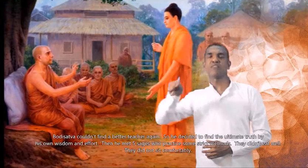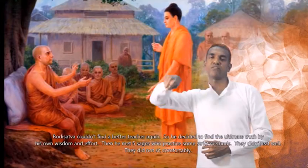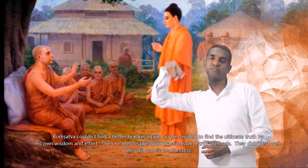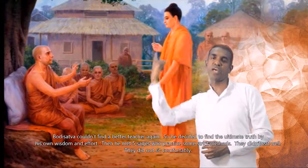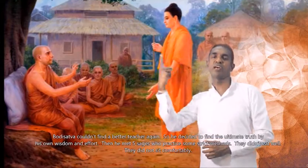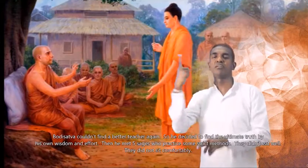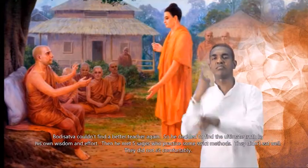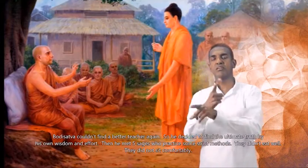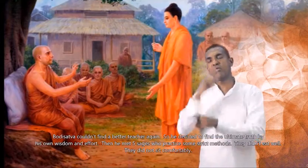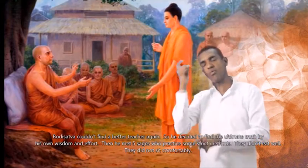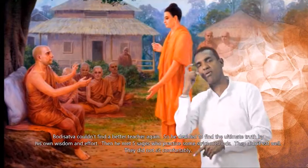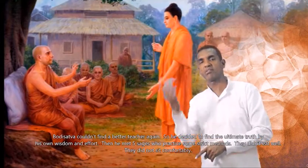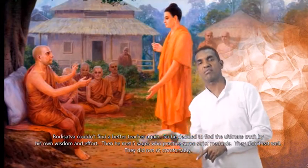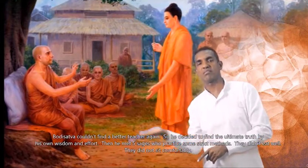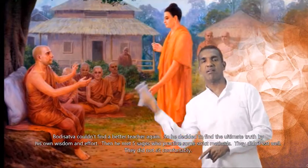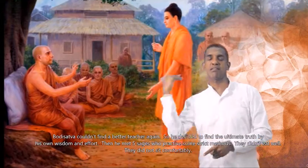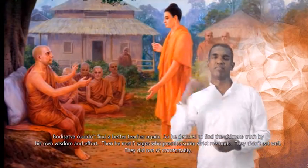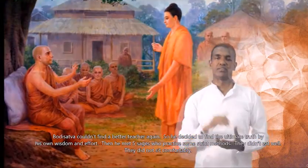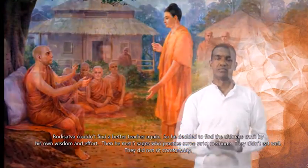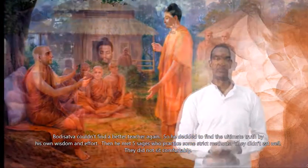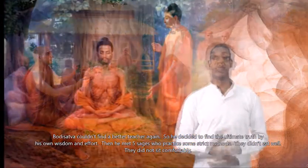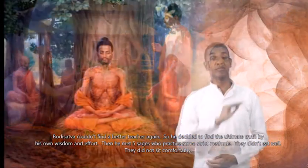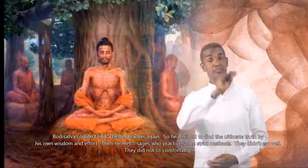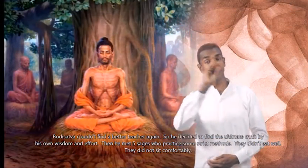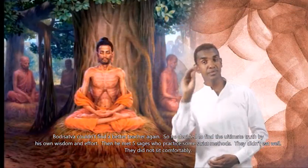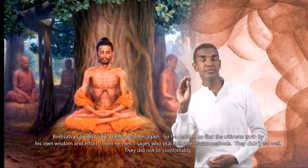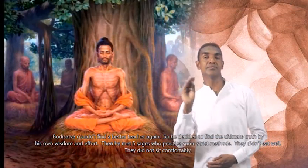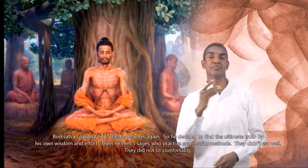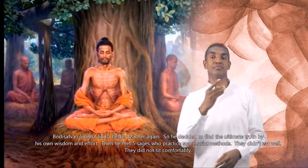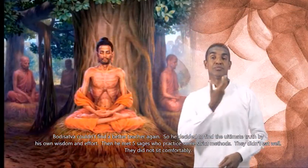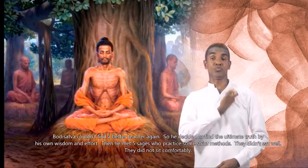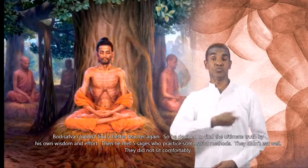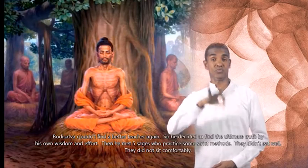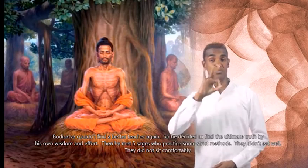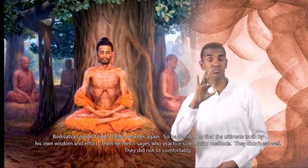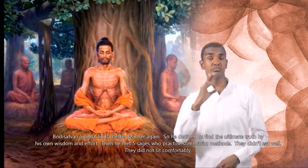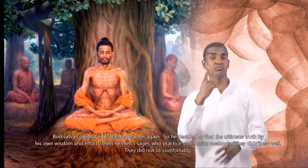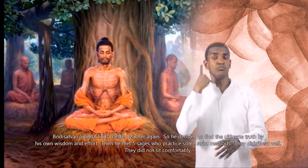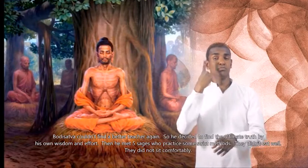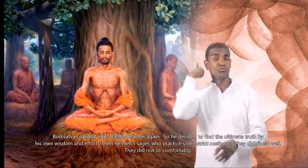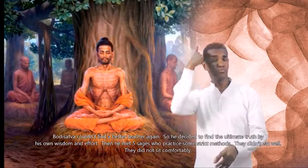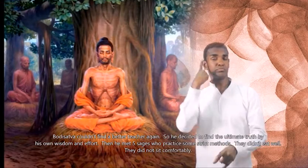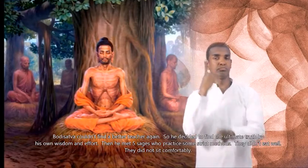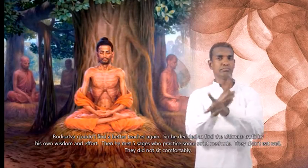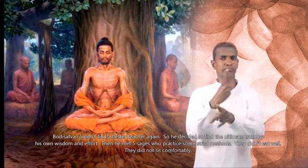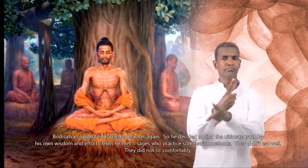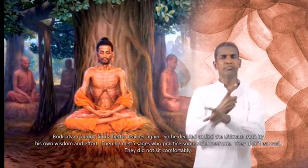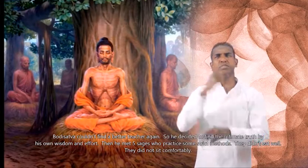Bodhisattva couldn't find a better teacher again, so he decided to find the ultimate truth by his own wisdom and